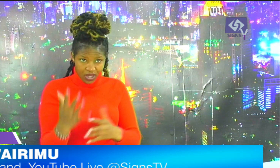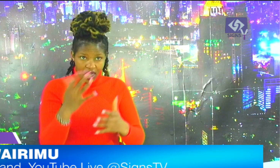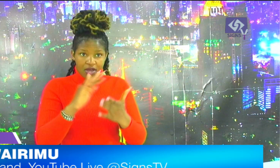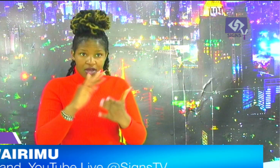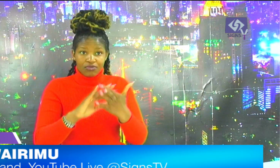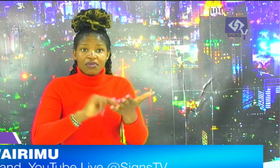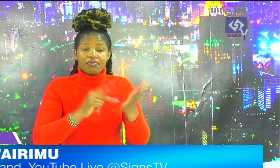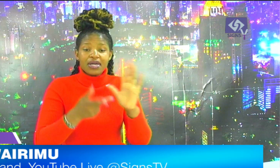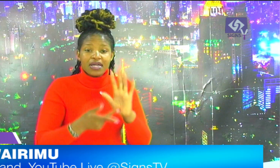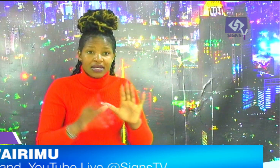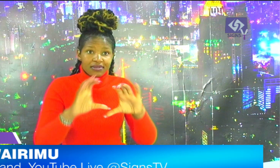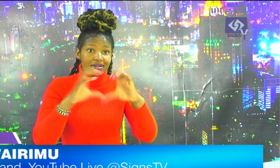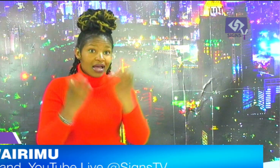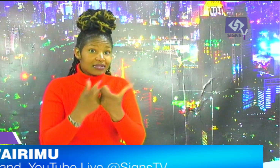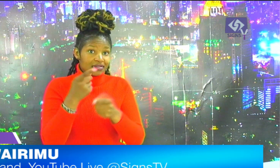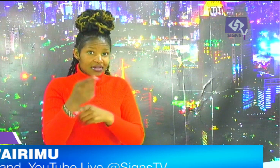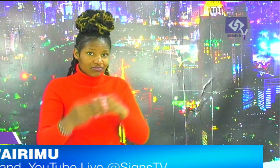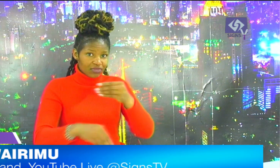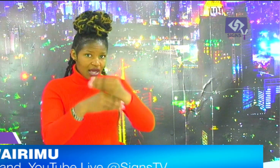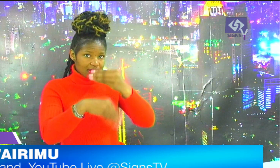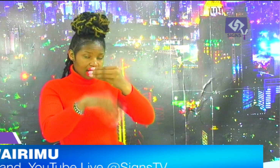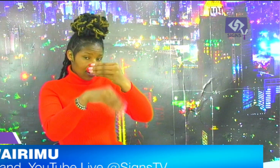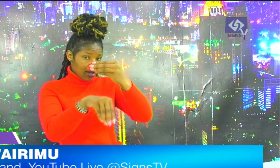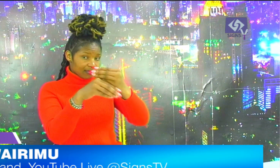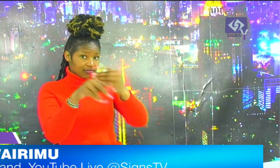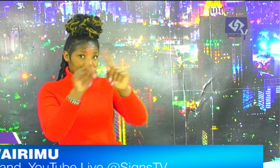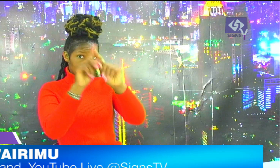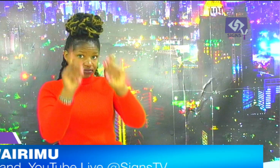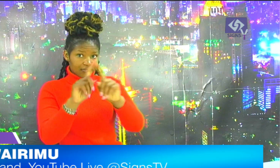to compute the mean grade.